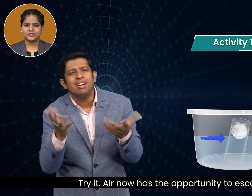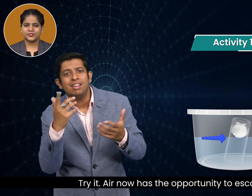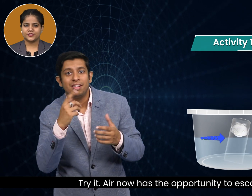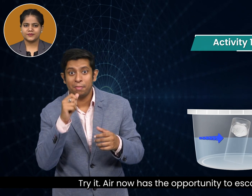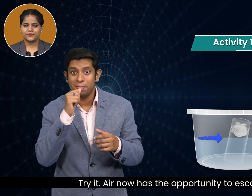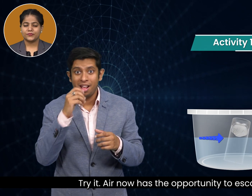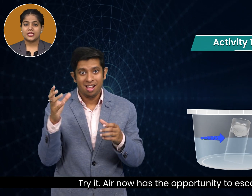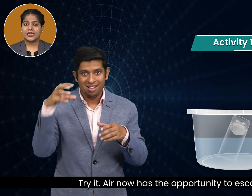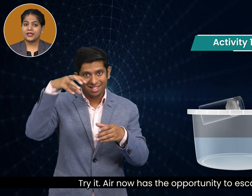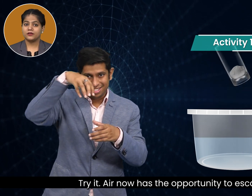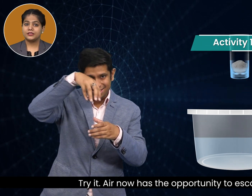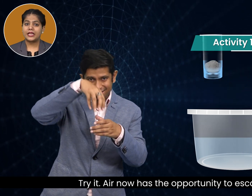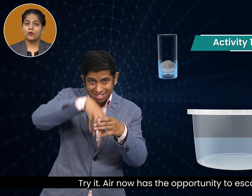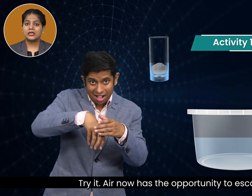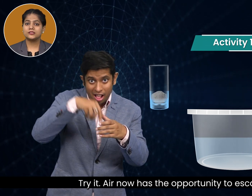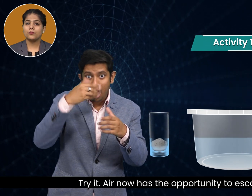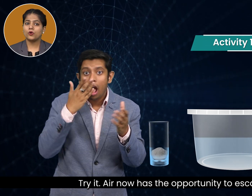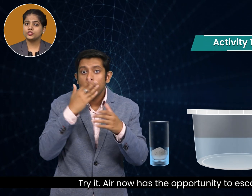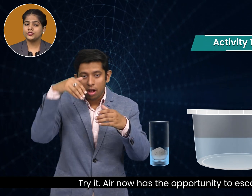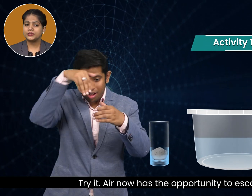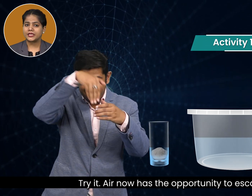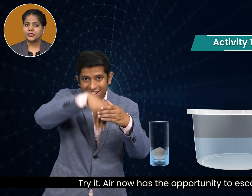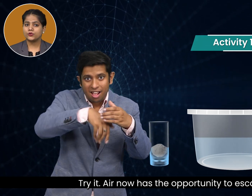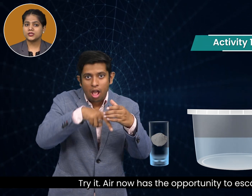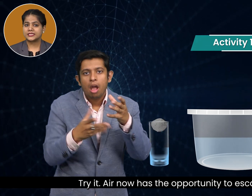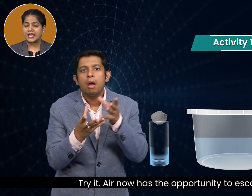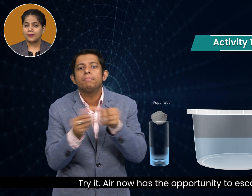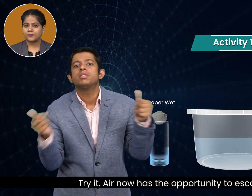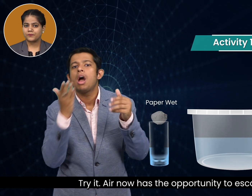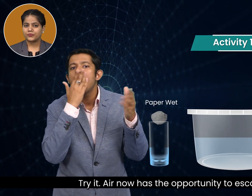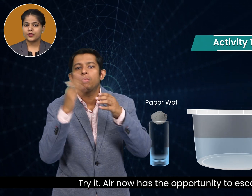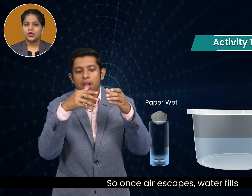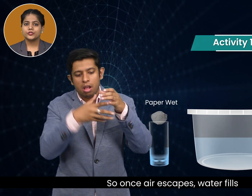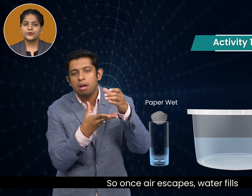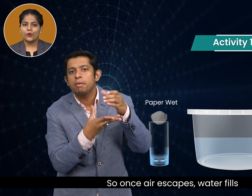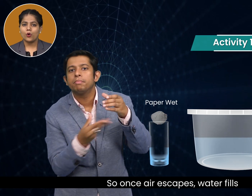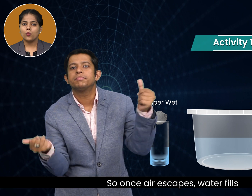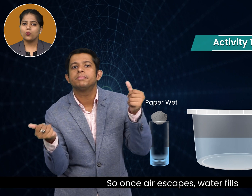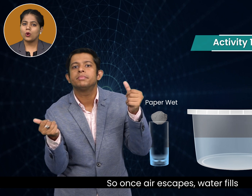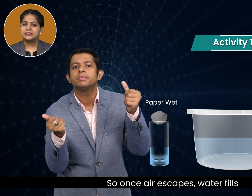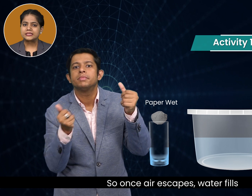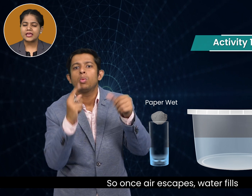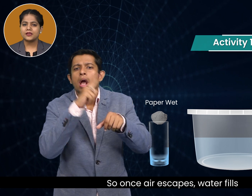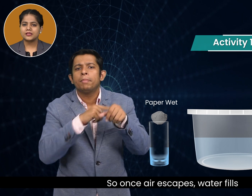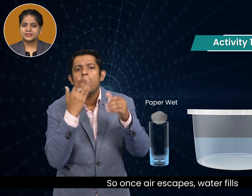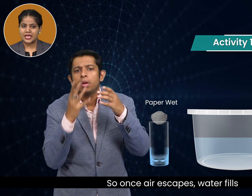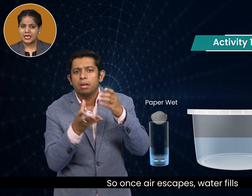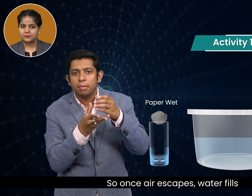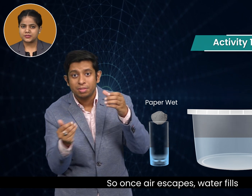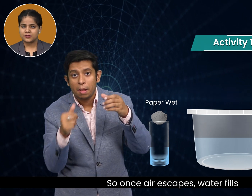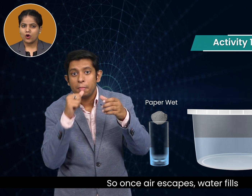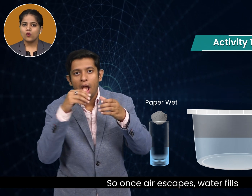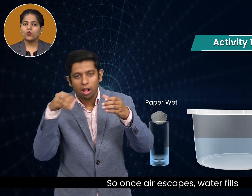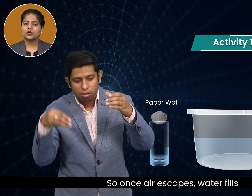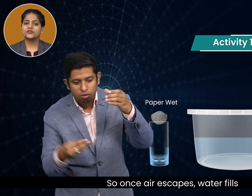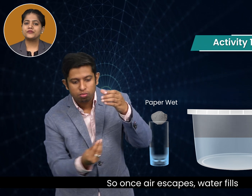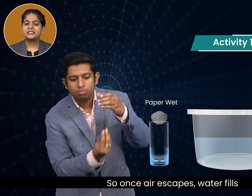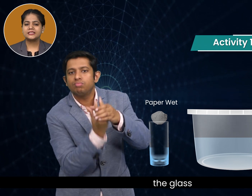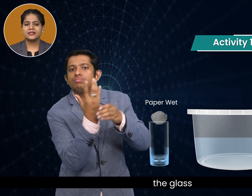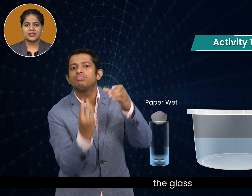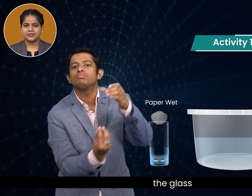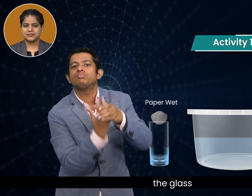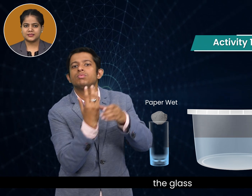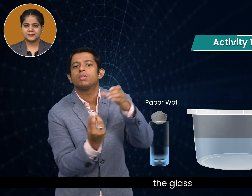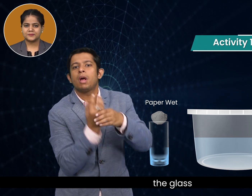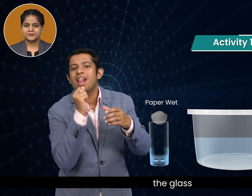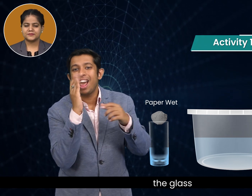Try it. Air now has the opportunity to escape. So, once air escapes, water fills